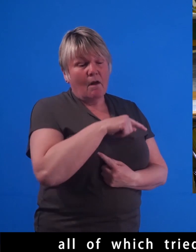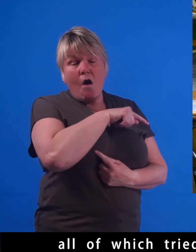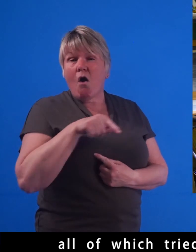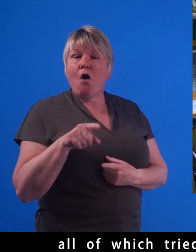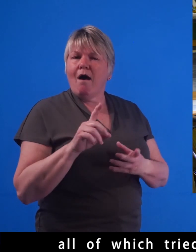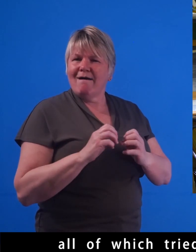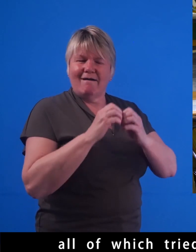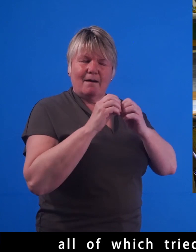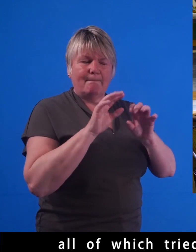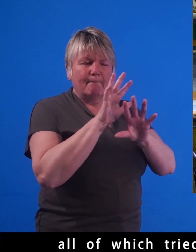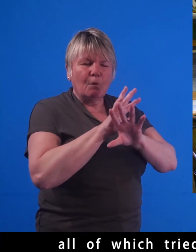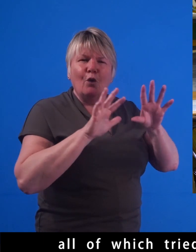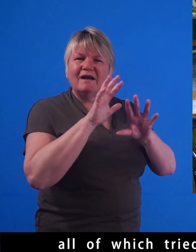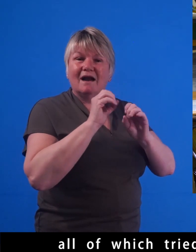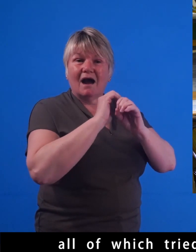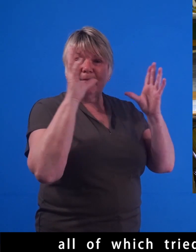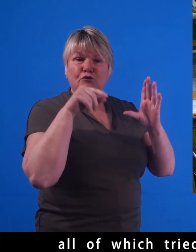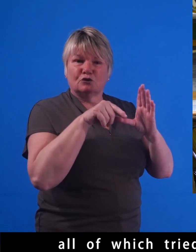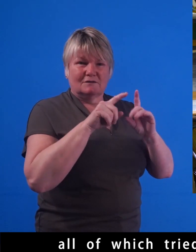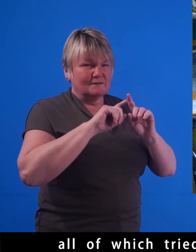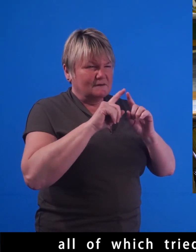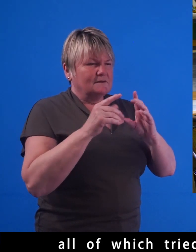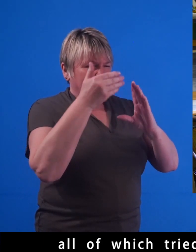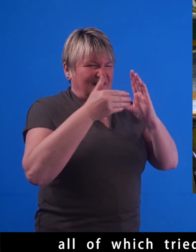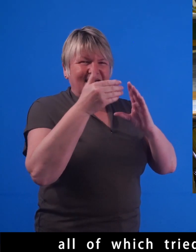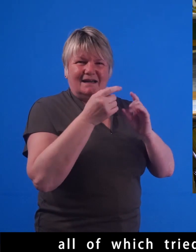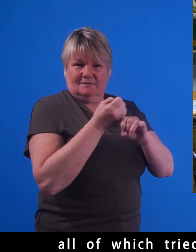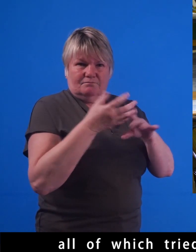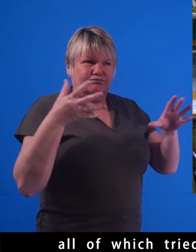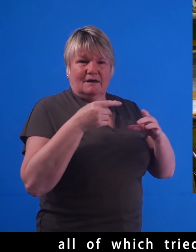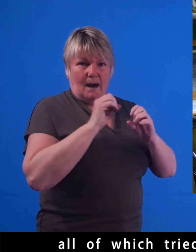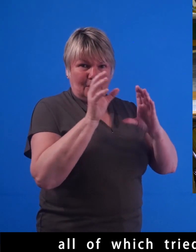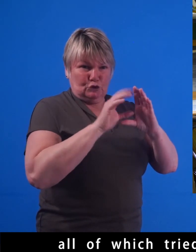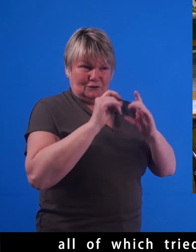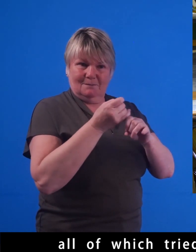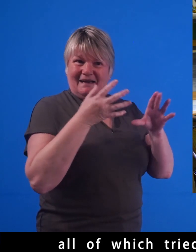All of which tried to create a moving image by rotating a series of images at